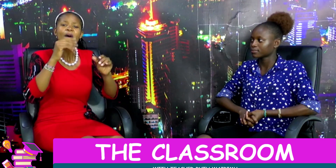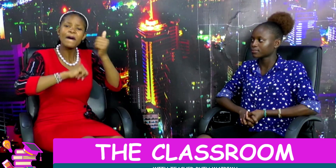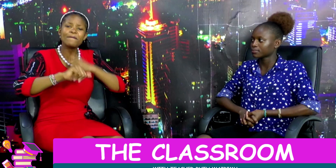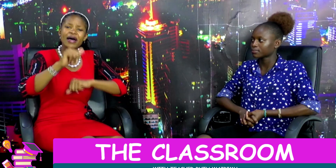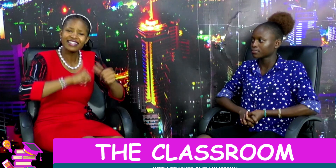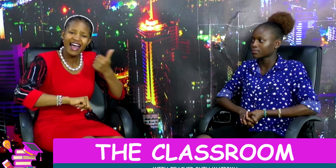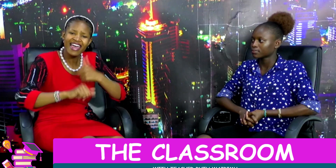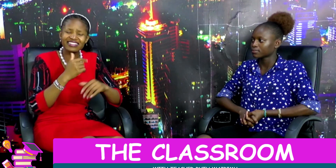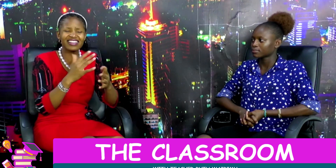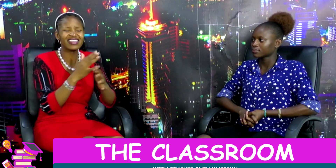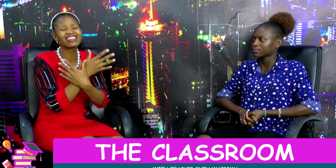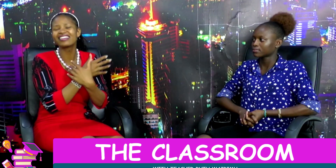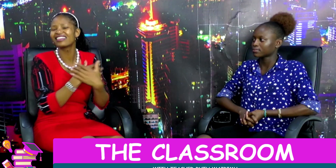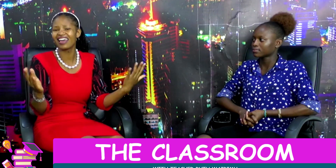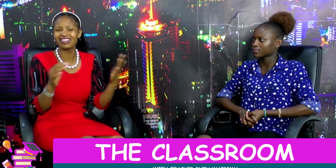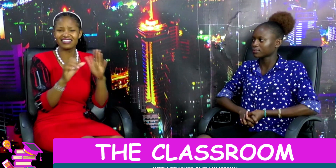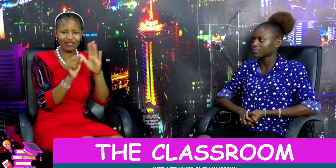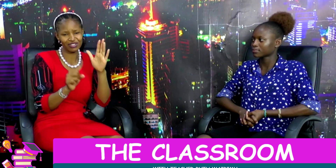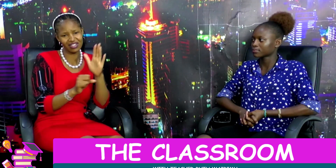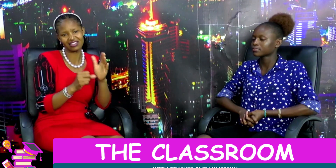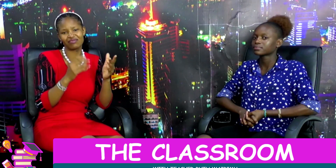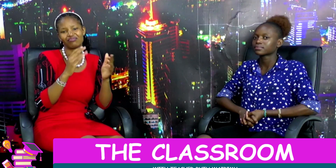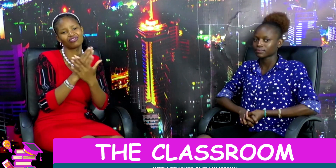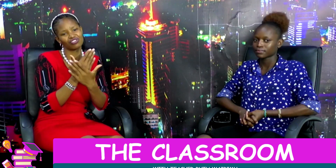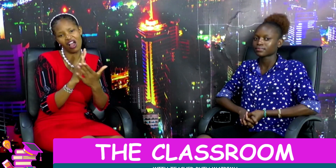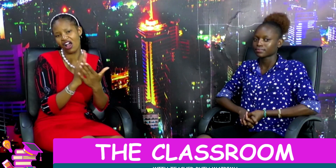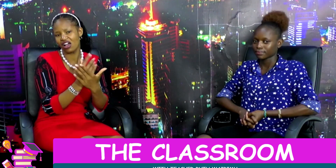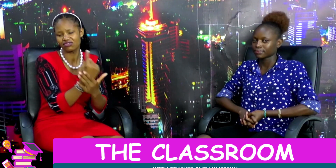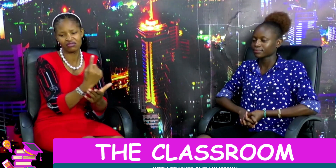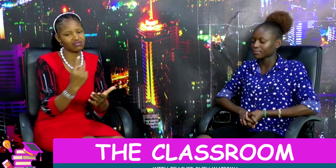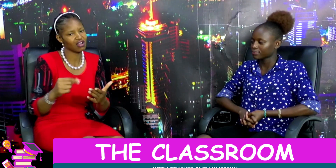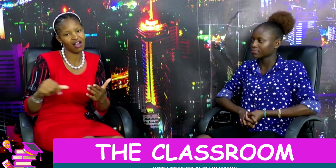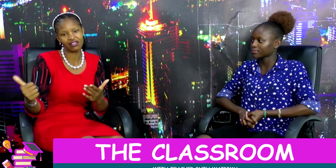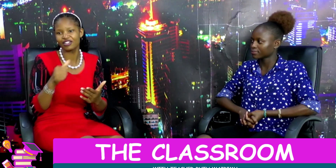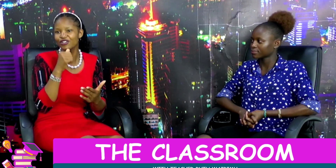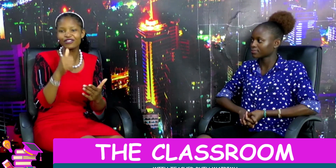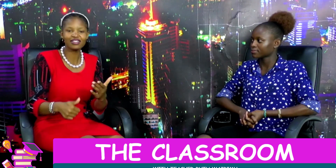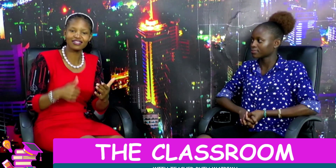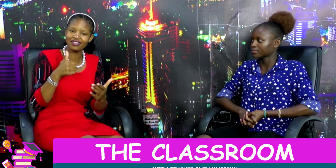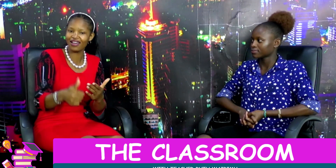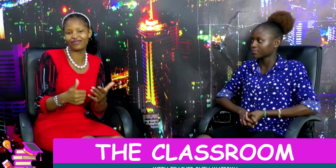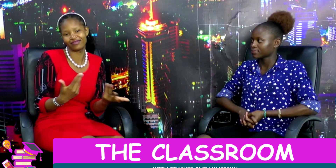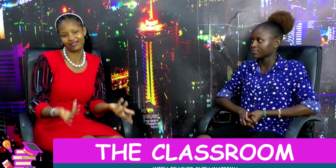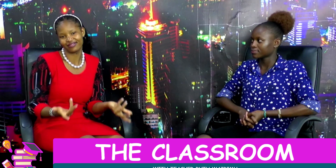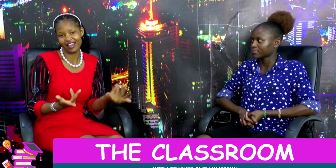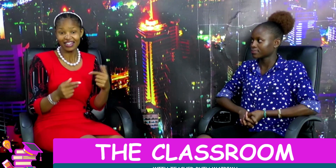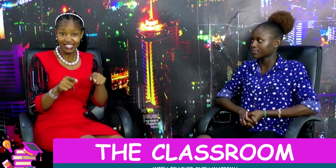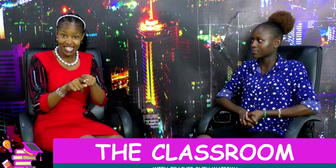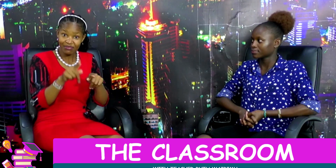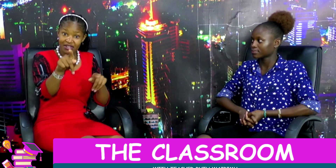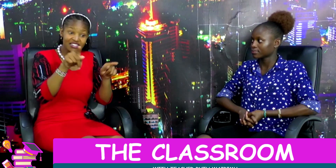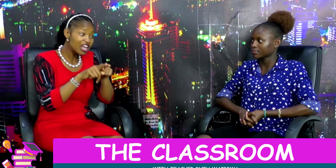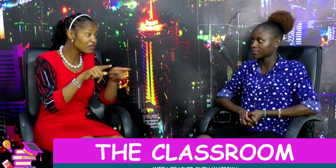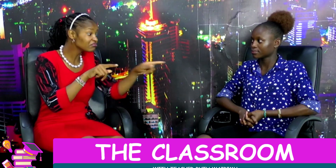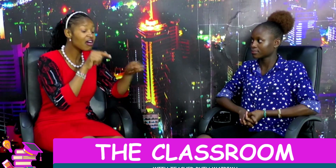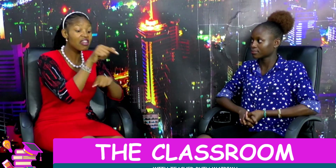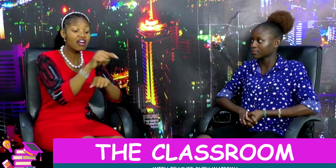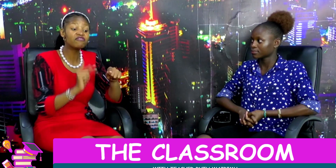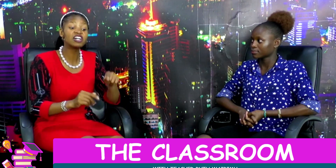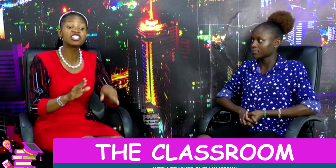social studies, all these other subjects, when you get to teach them so well, they can share with one another. And if you get rid